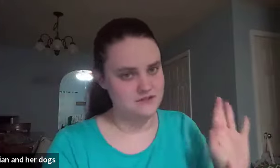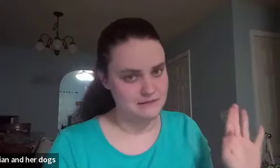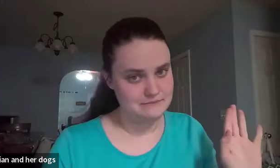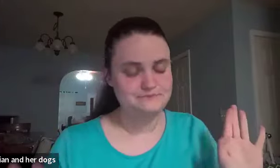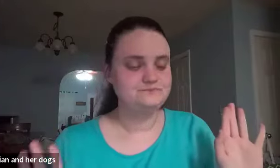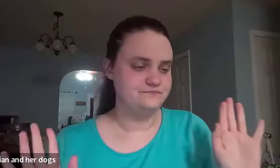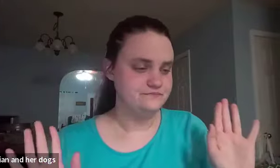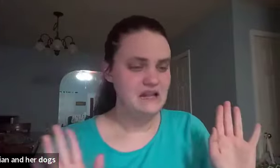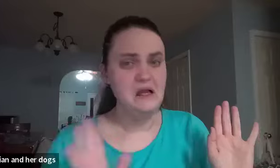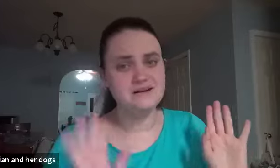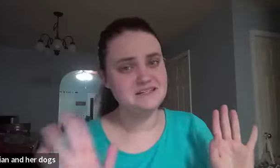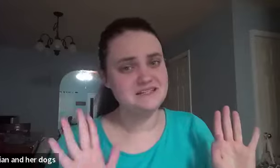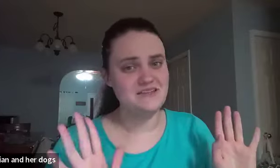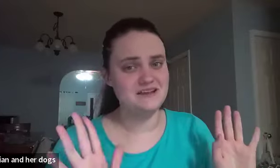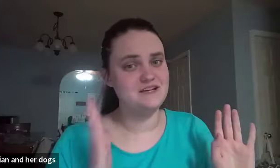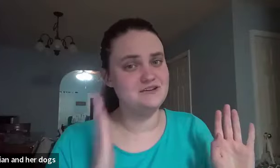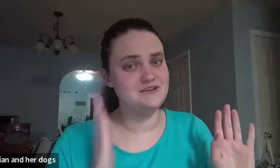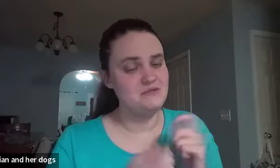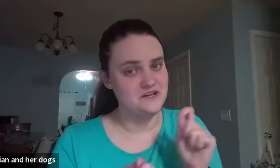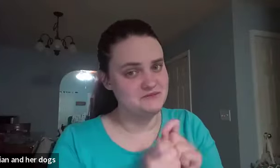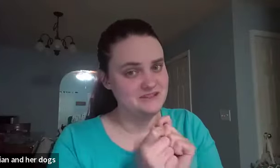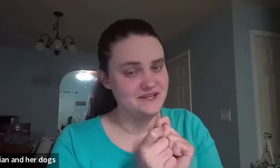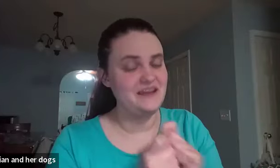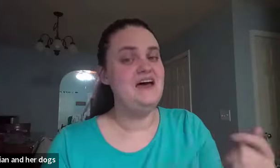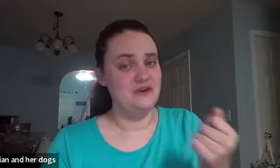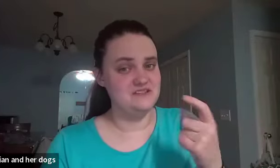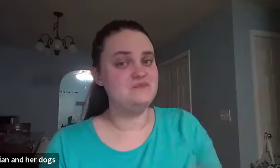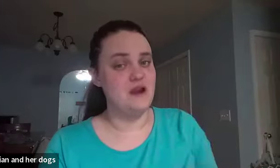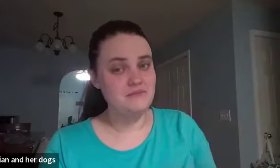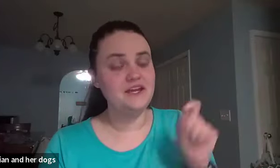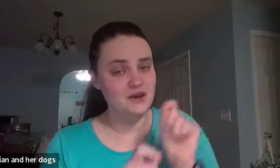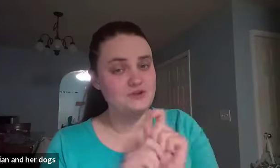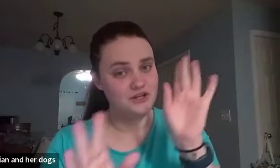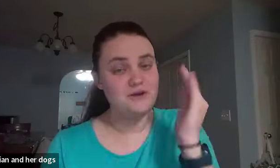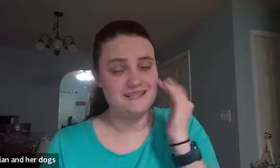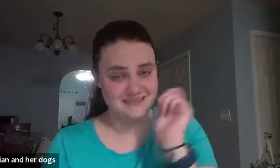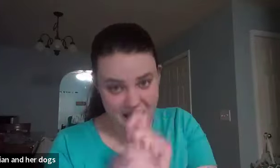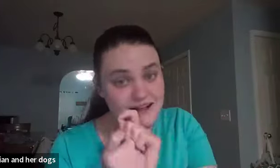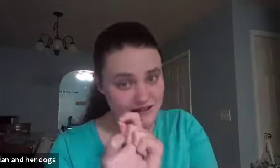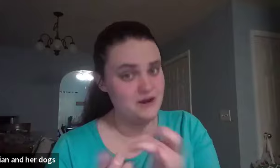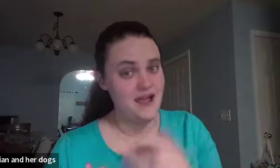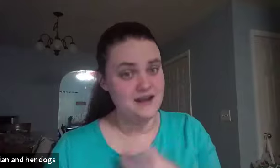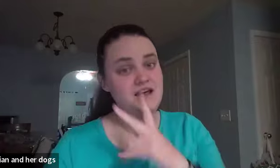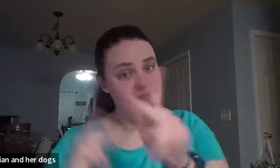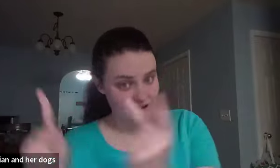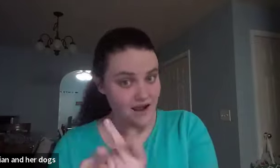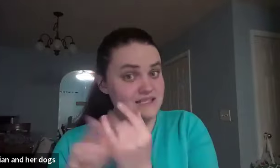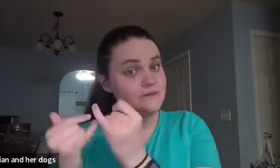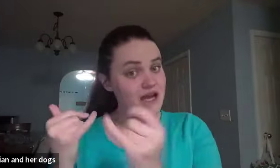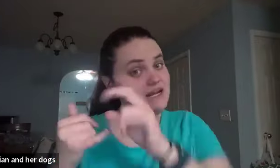every time. I always like to say that because I know some people are very specific. There are times where I'm like, no, you're going to know exactly what I had, the kind of spaghetti